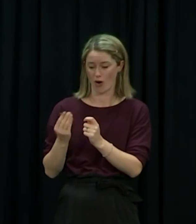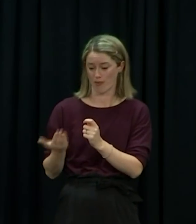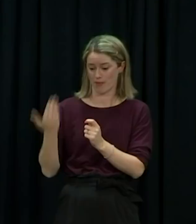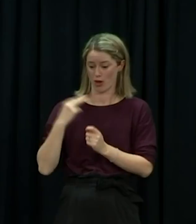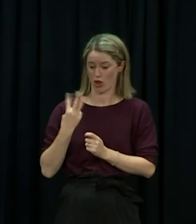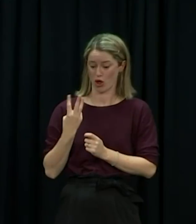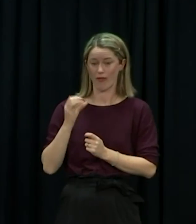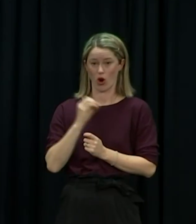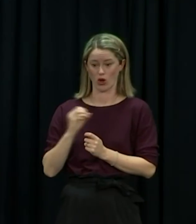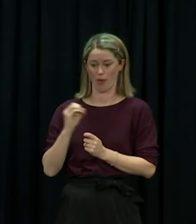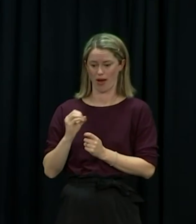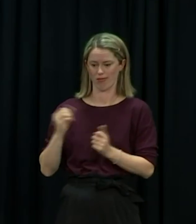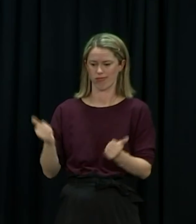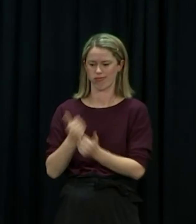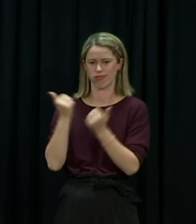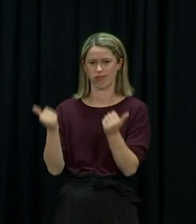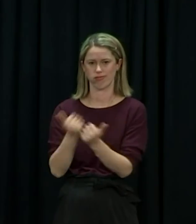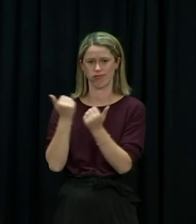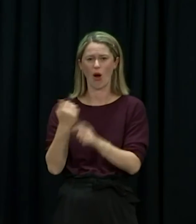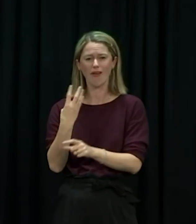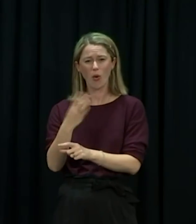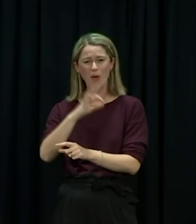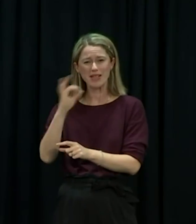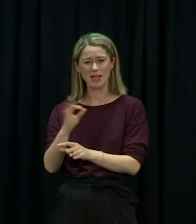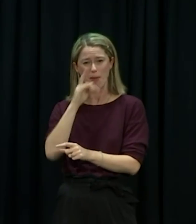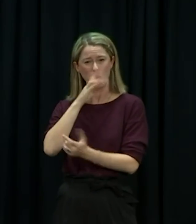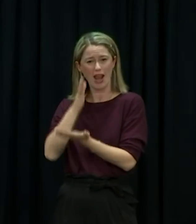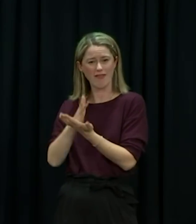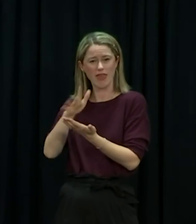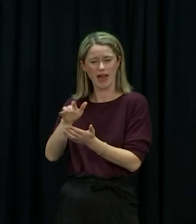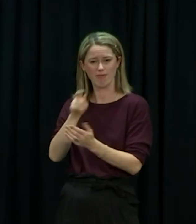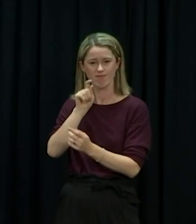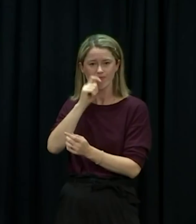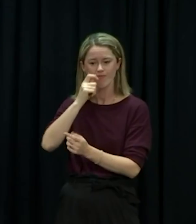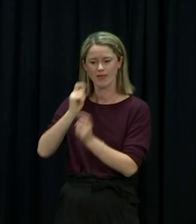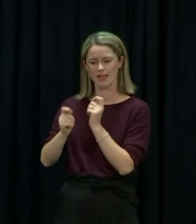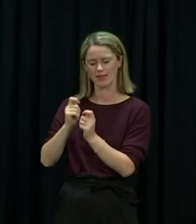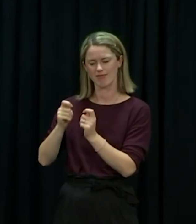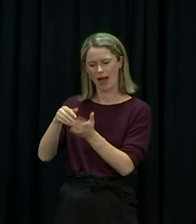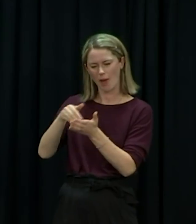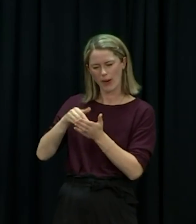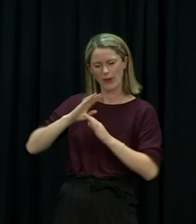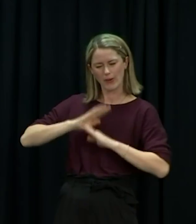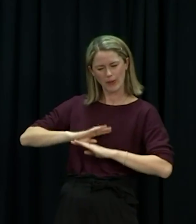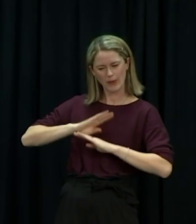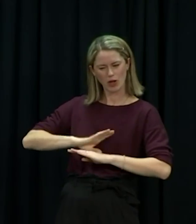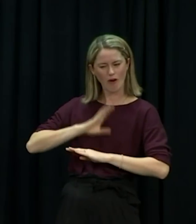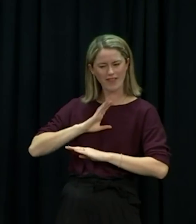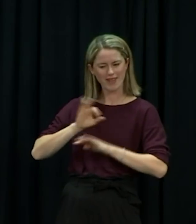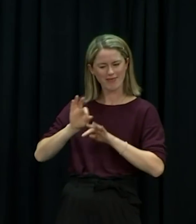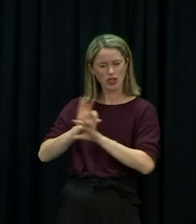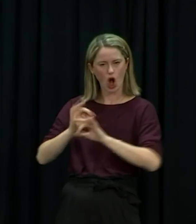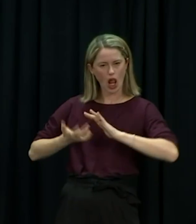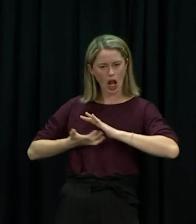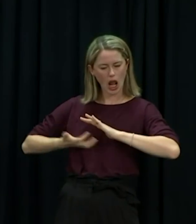on the 3rd of October. That is 4% of the population. This helps to give us a level of confidence that there isn't